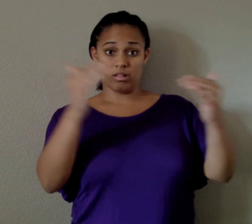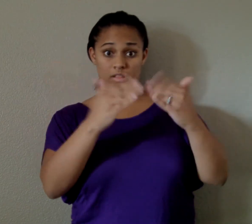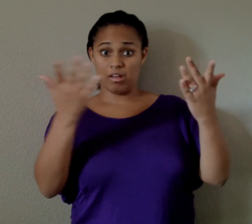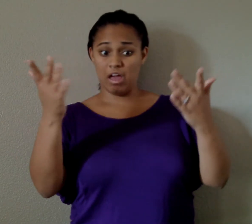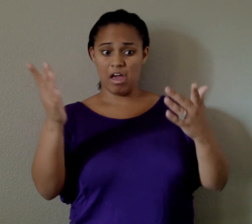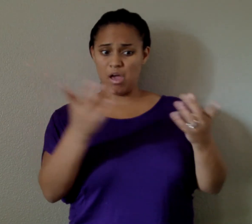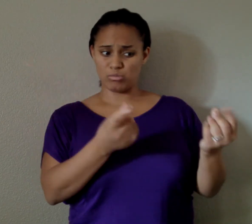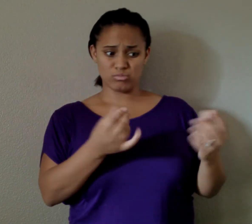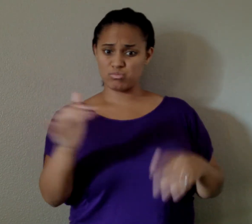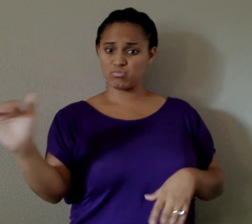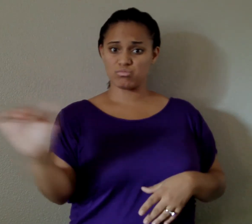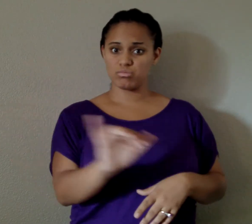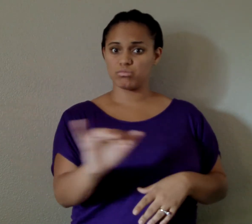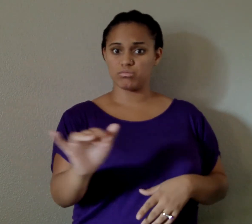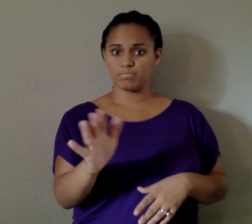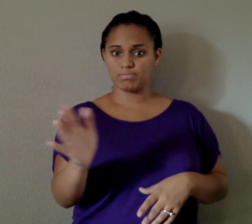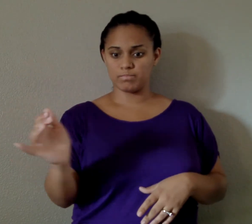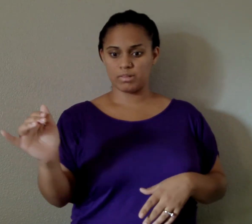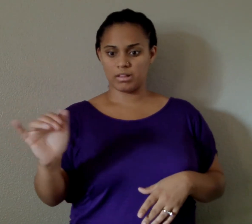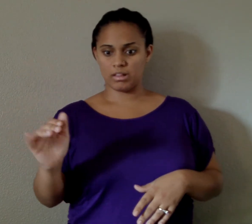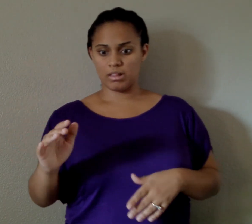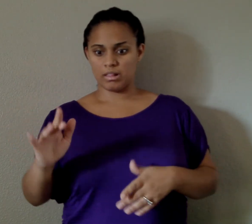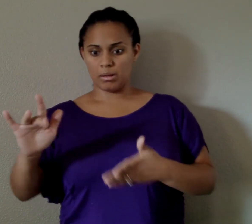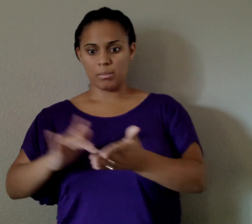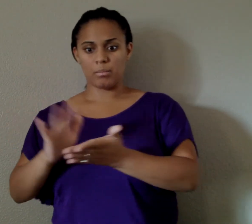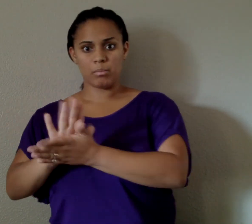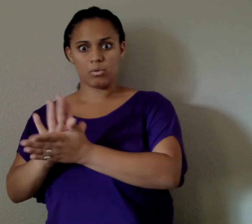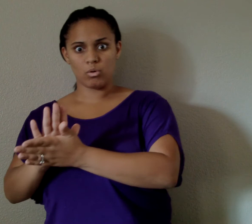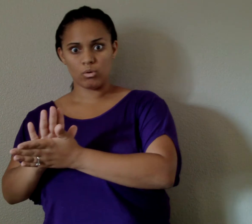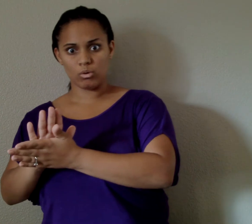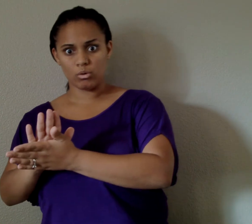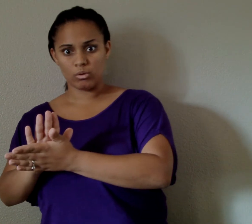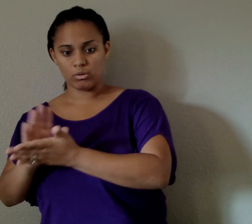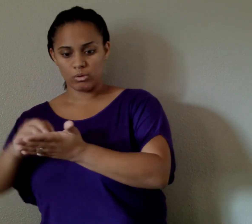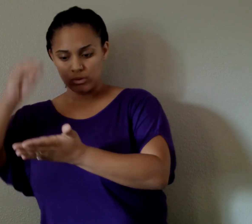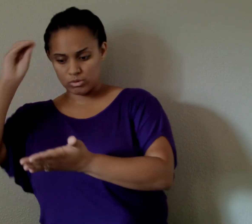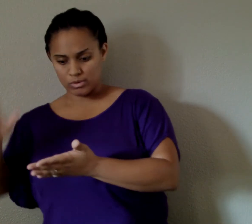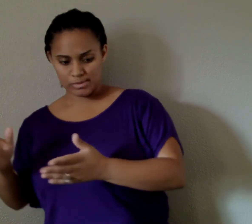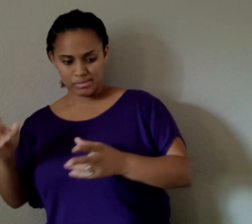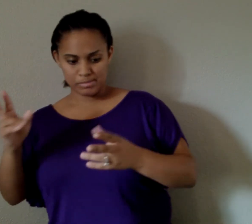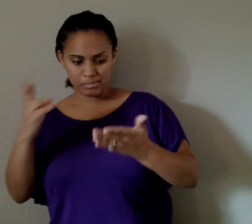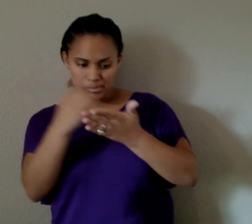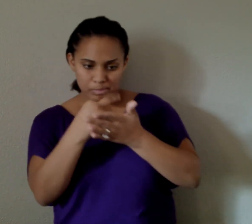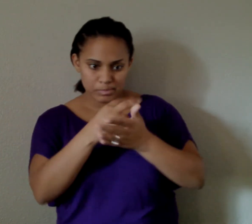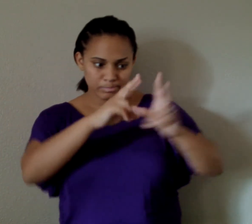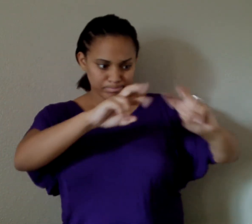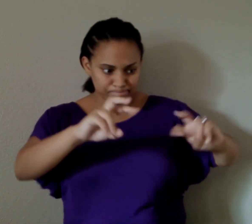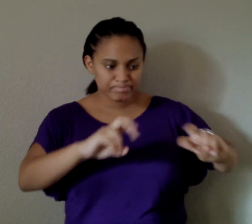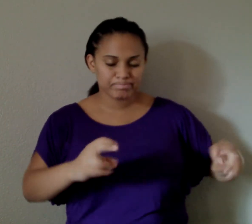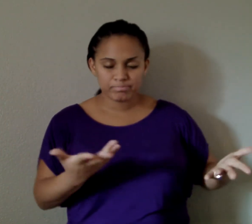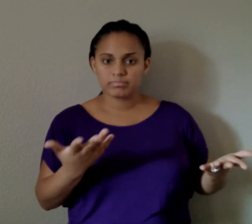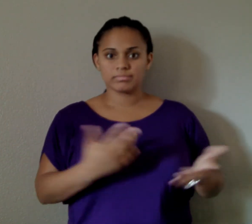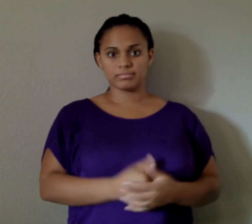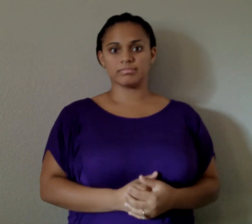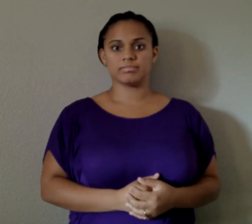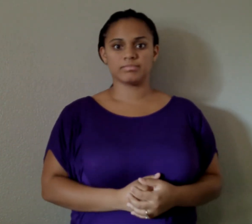different sources into one cohesive piece at the end. So it's sort of like writing a little literature review, if you